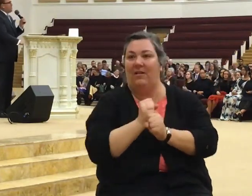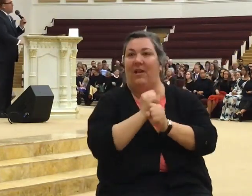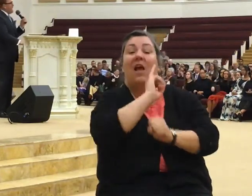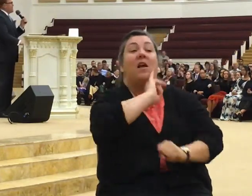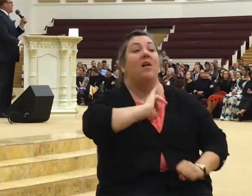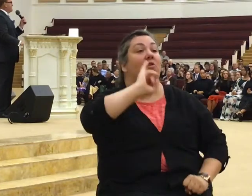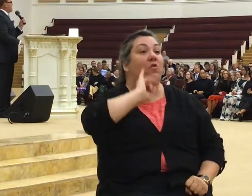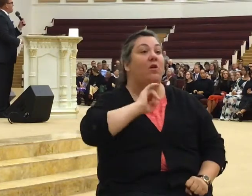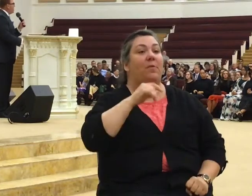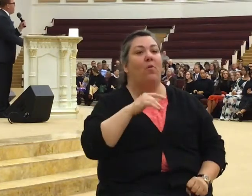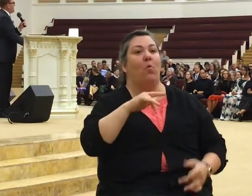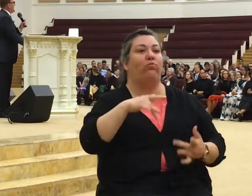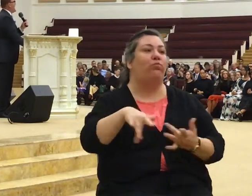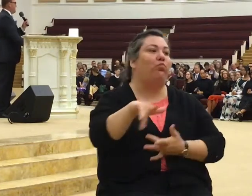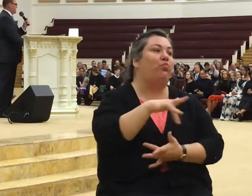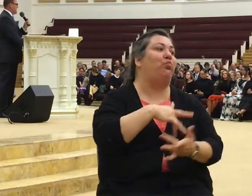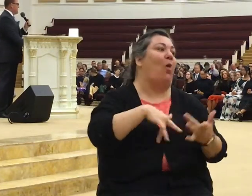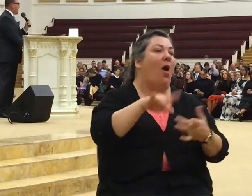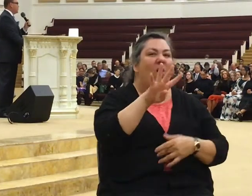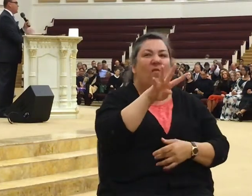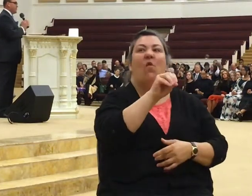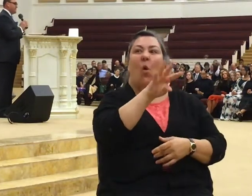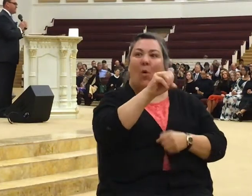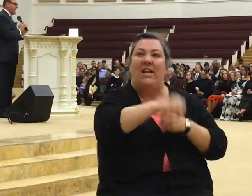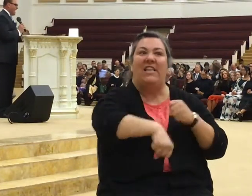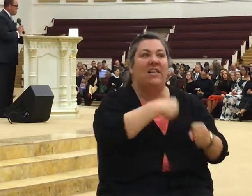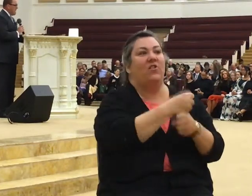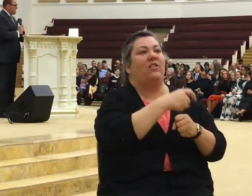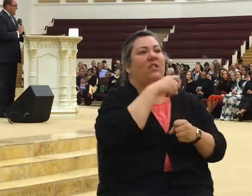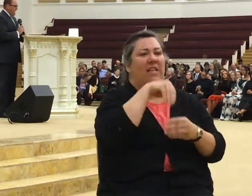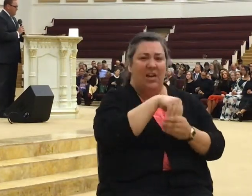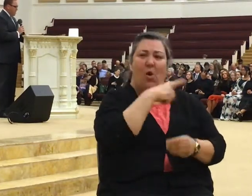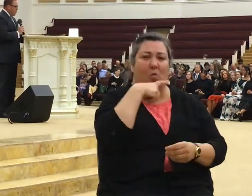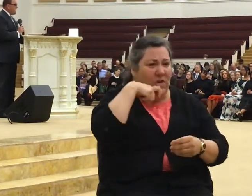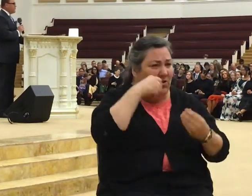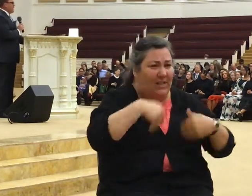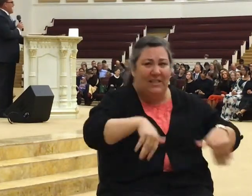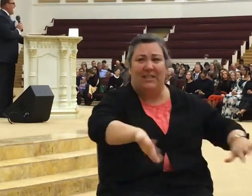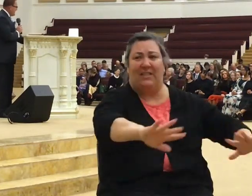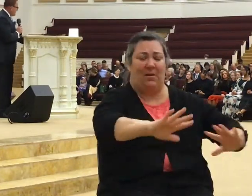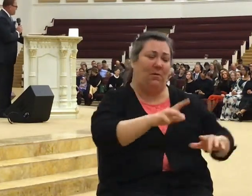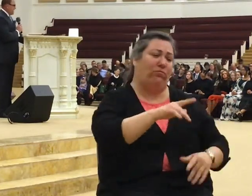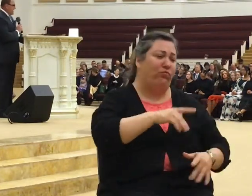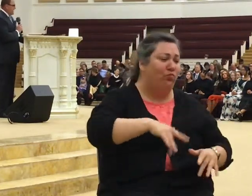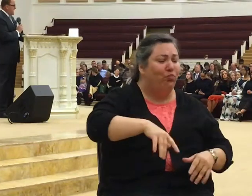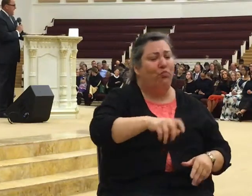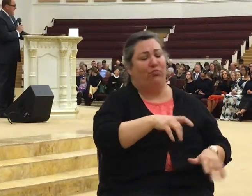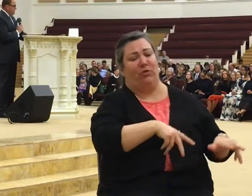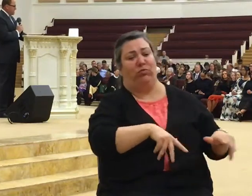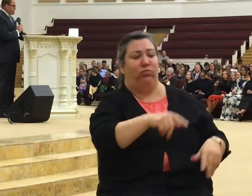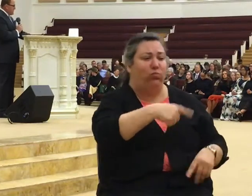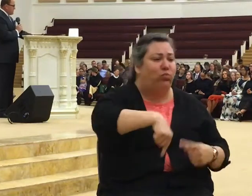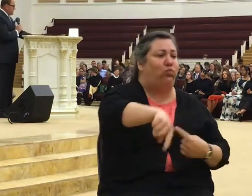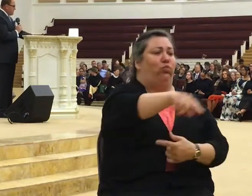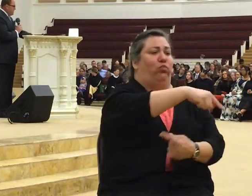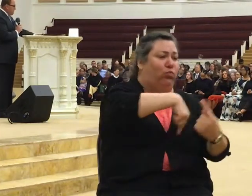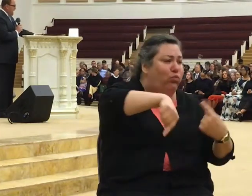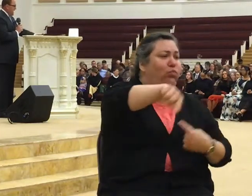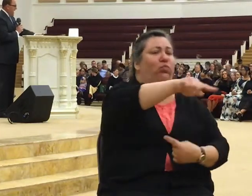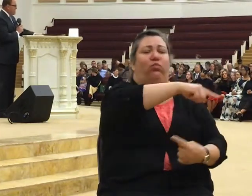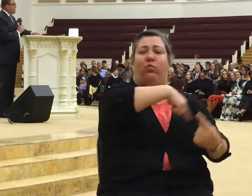Israel's been wandering for 40 years in that wilderness. They have been wandering aimlessly, and there's been